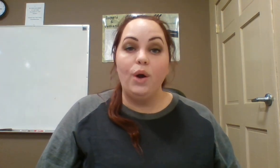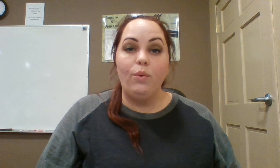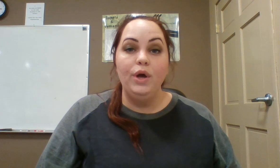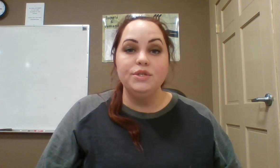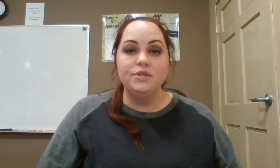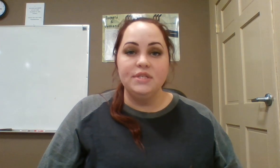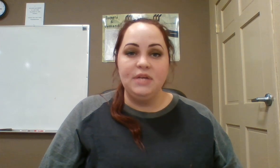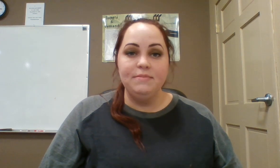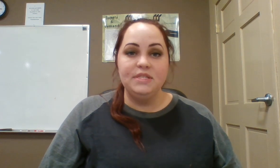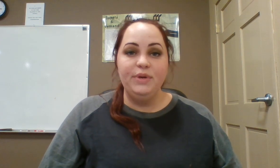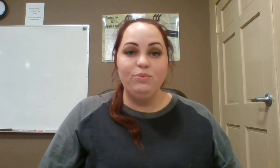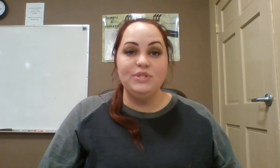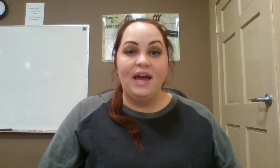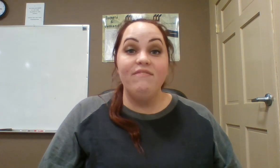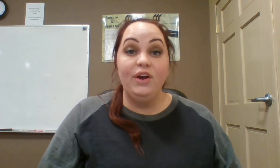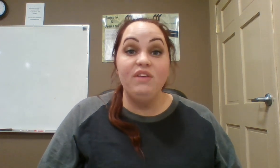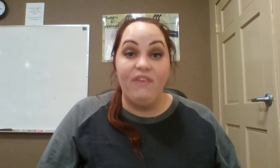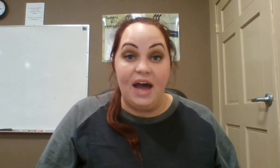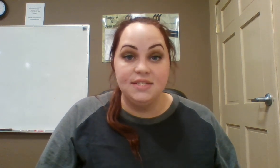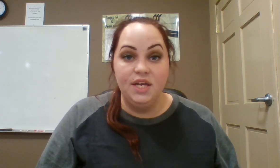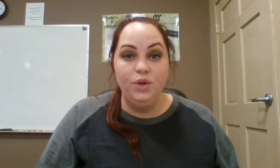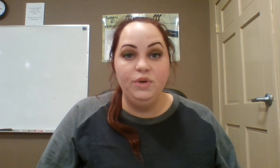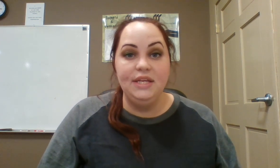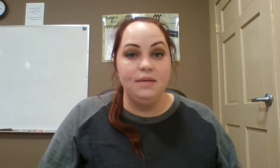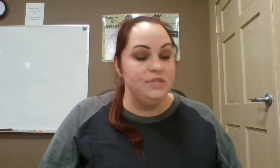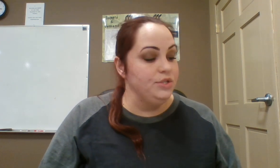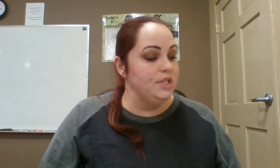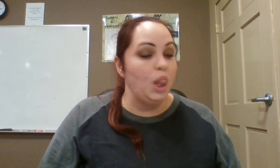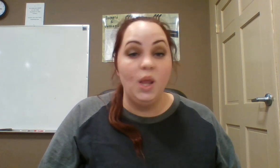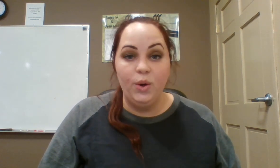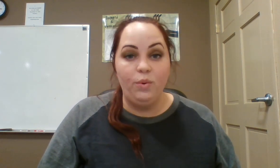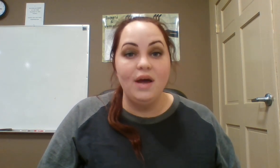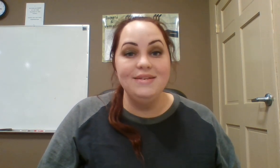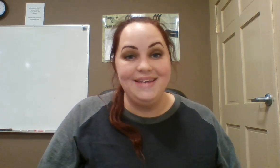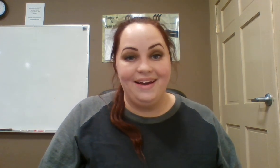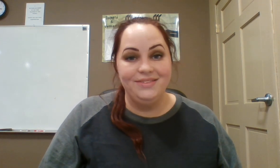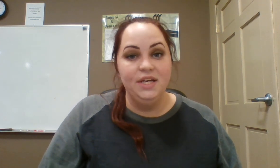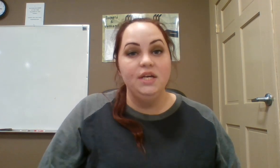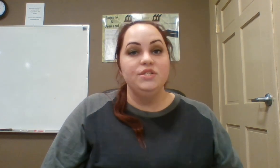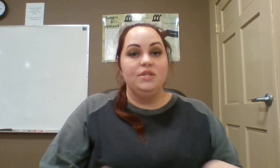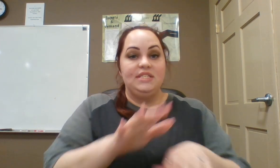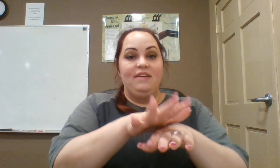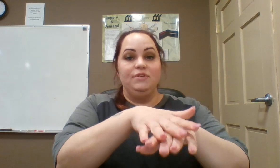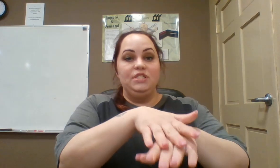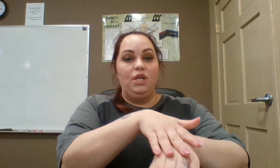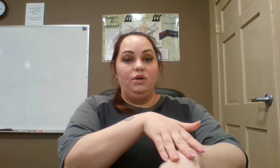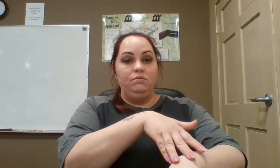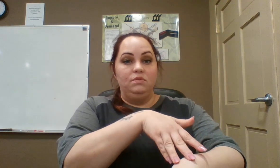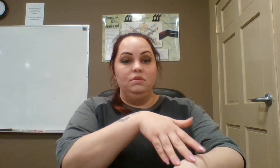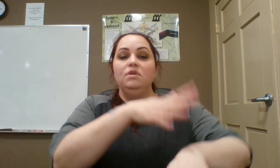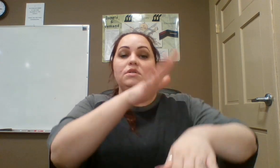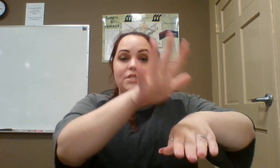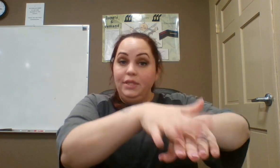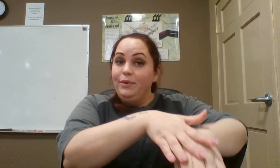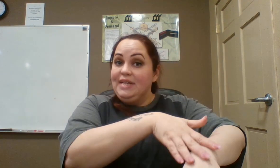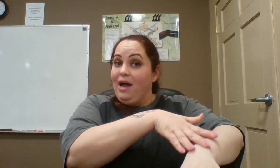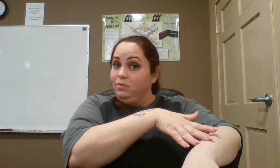Slow. So sometimes somebody will sign very fast, and you will need them to slow down. So the sign for slow, slow down,